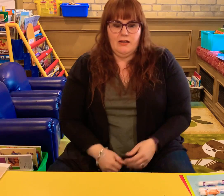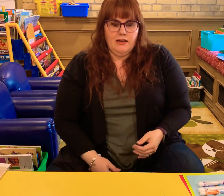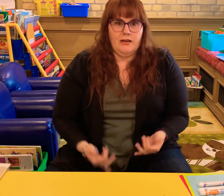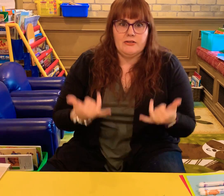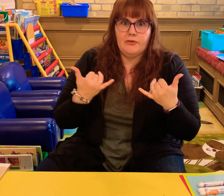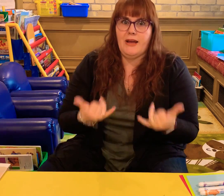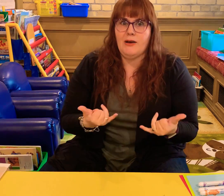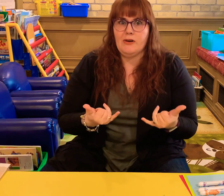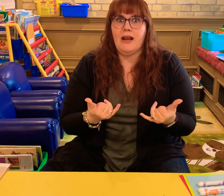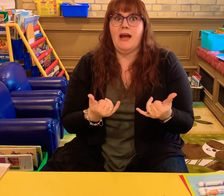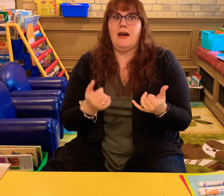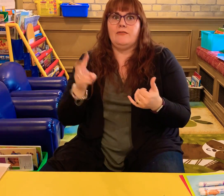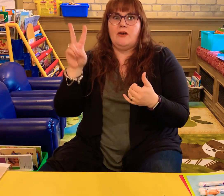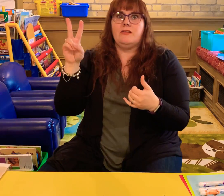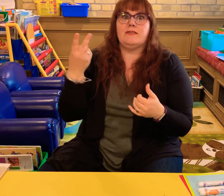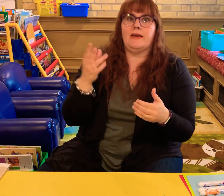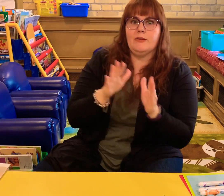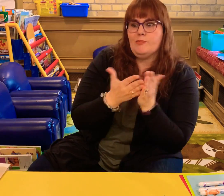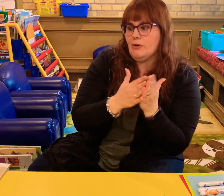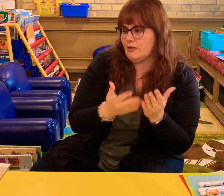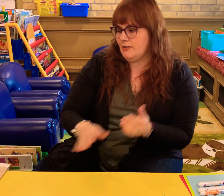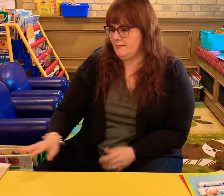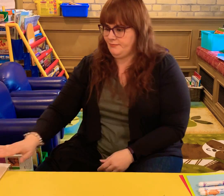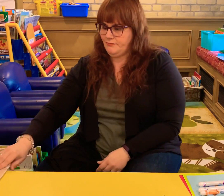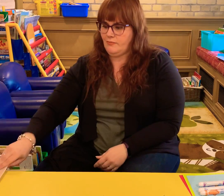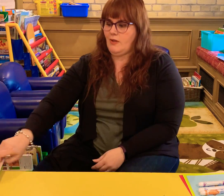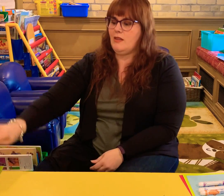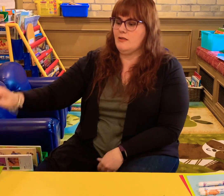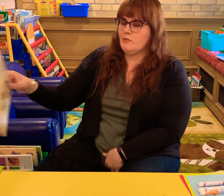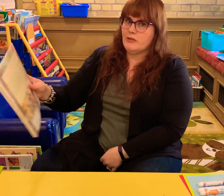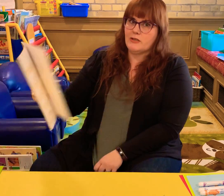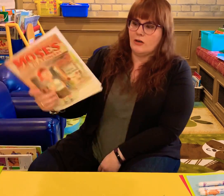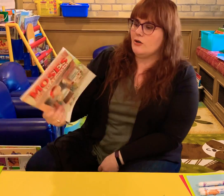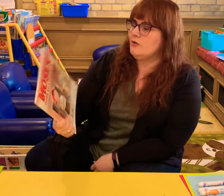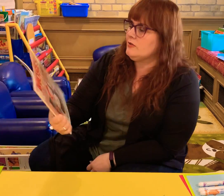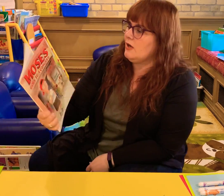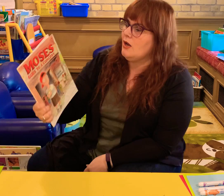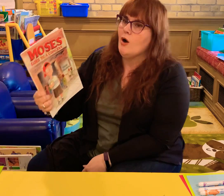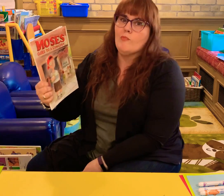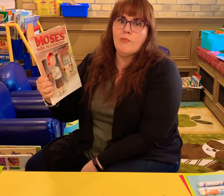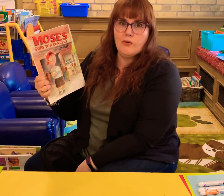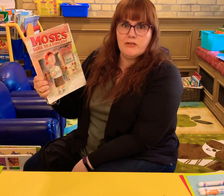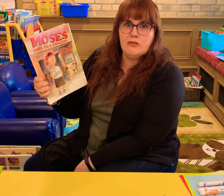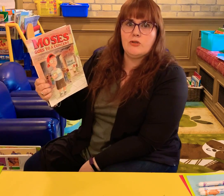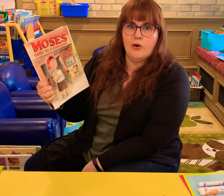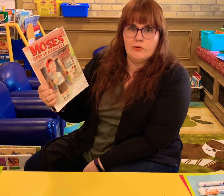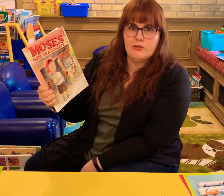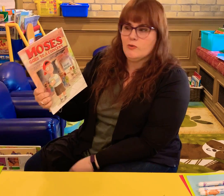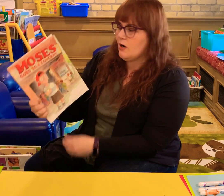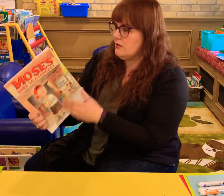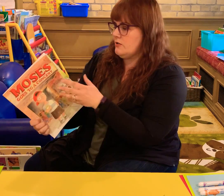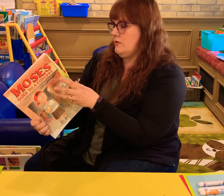So now we're going to have our second book. And this one is called Moses Goes to a Concert.